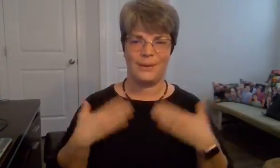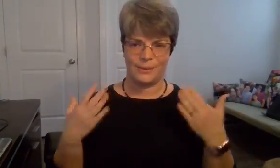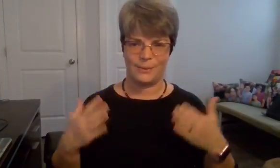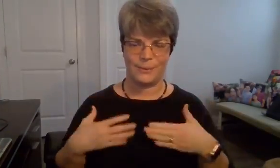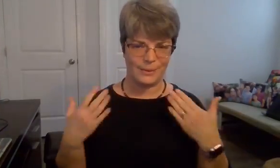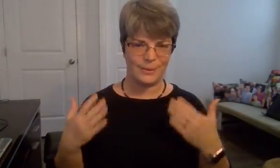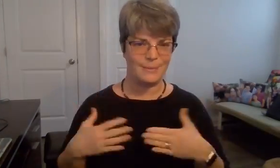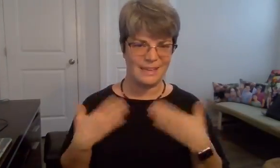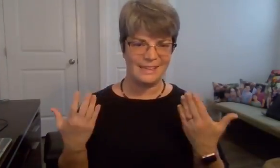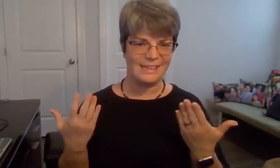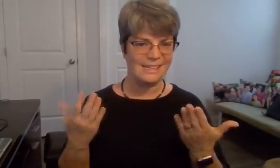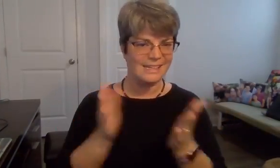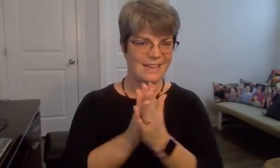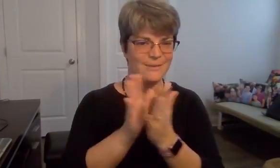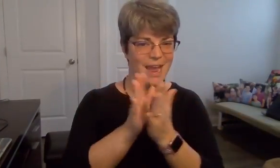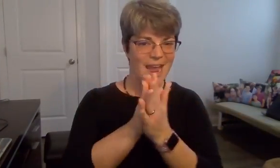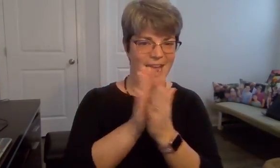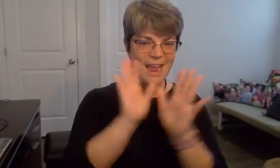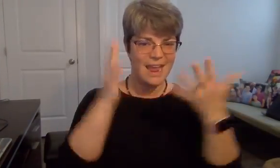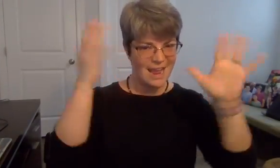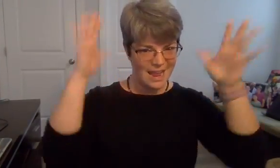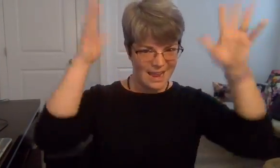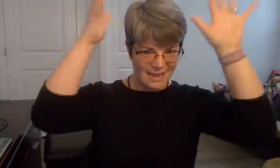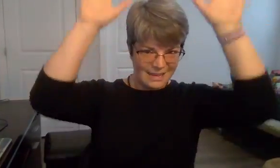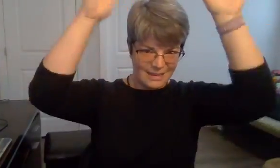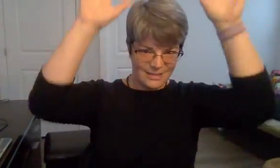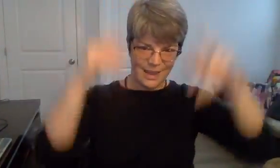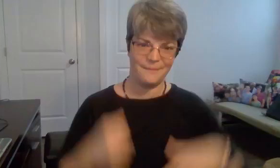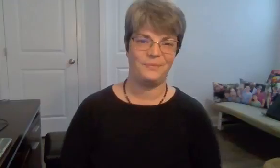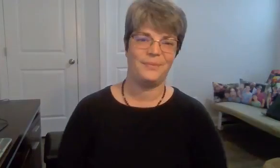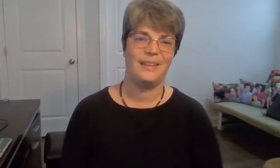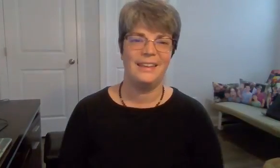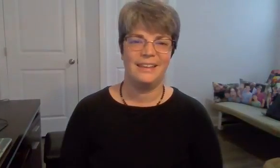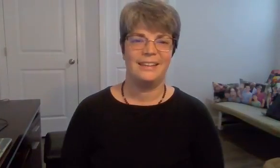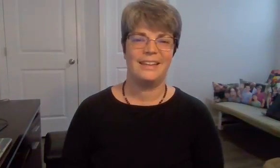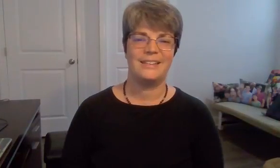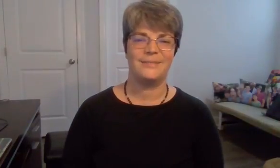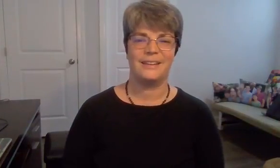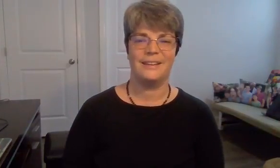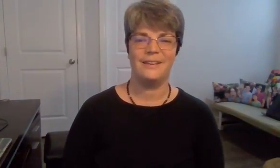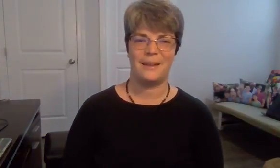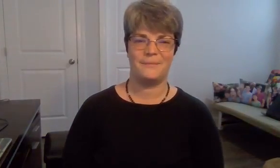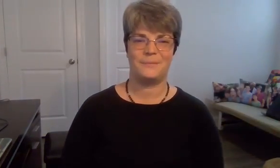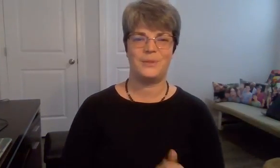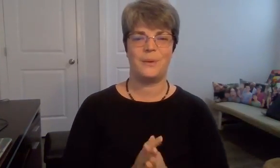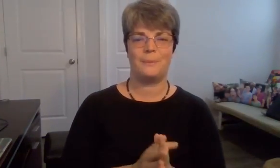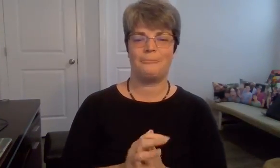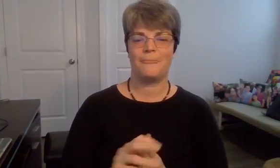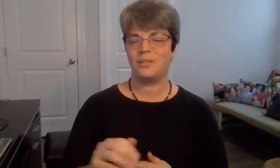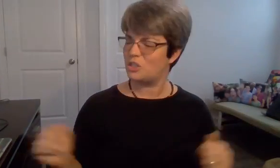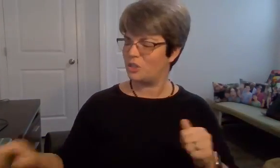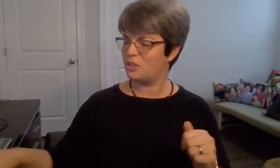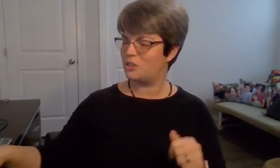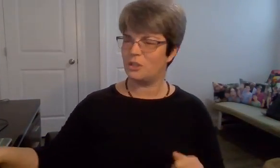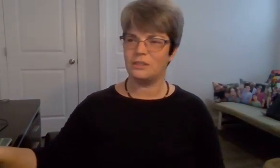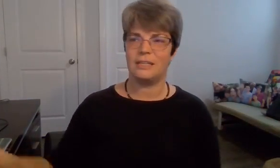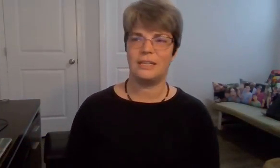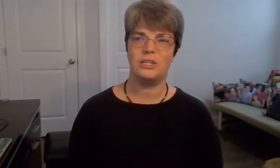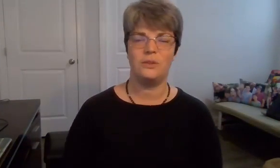happier we'll be. Hooray! Good job. Nice work. Okay, so just a good song to get you loosened